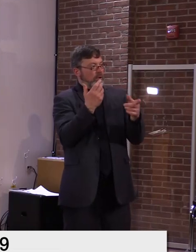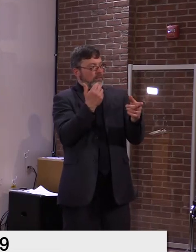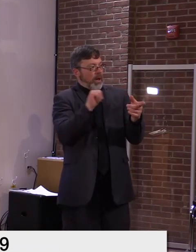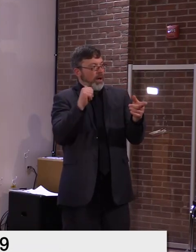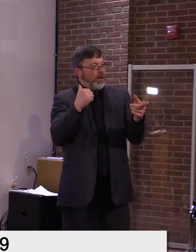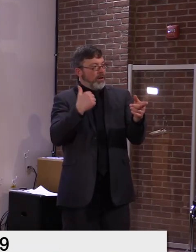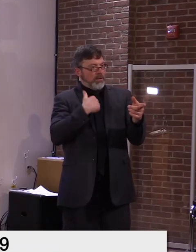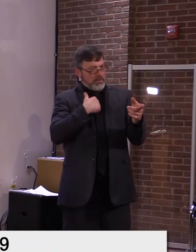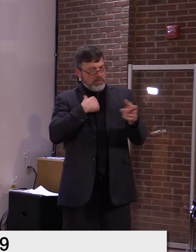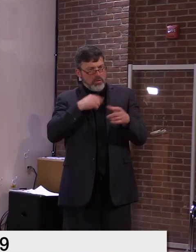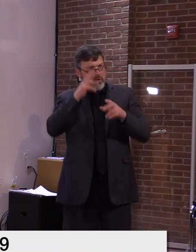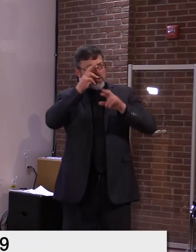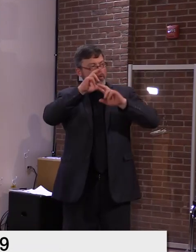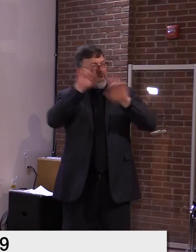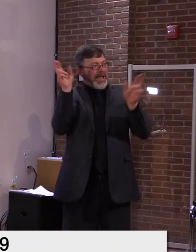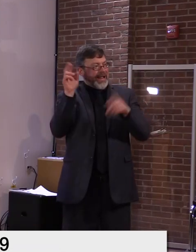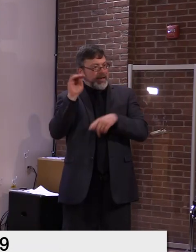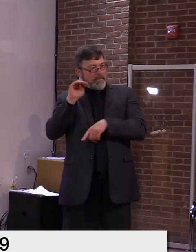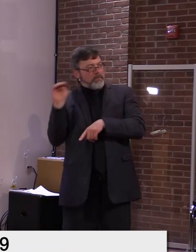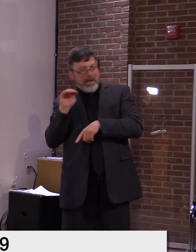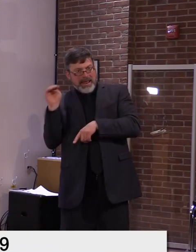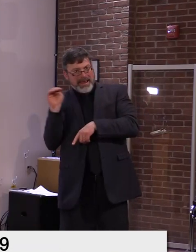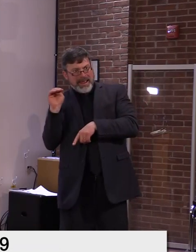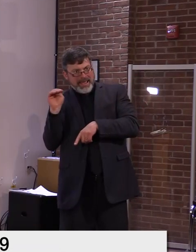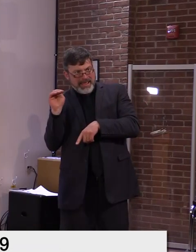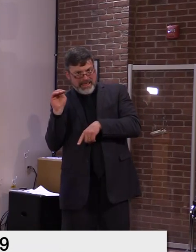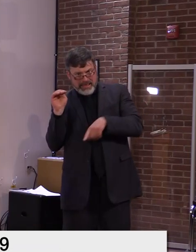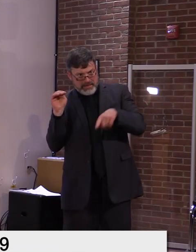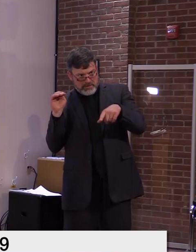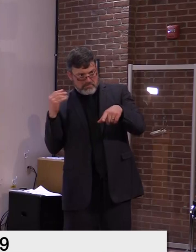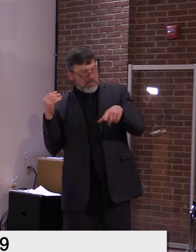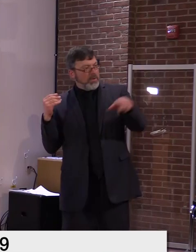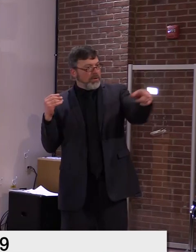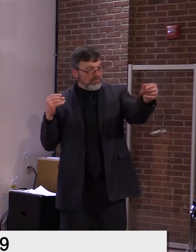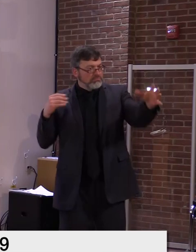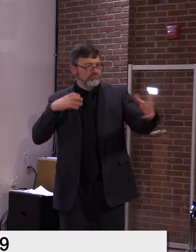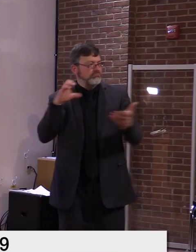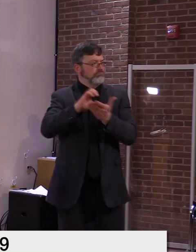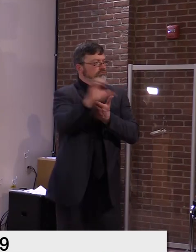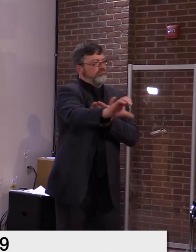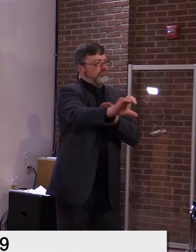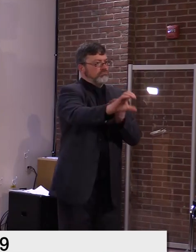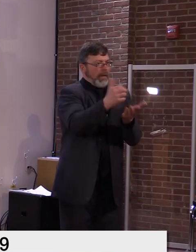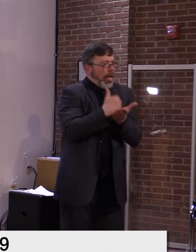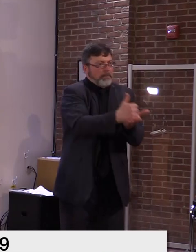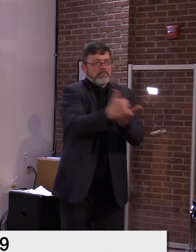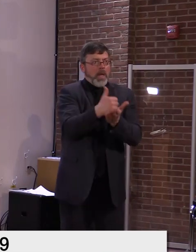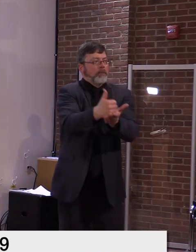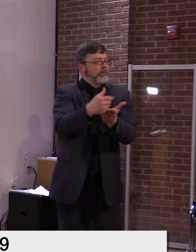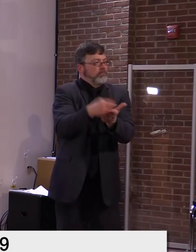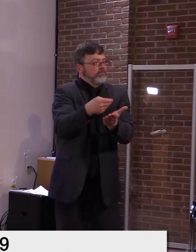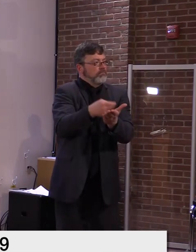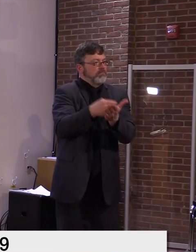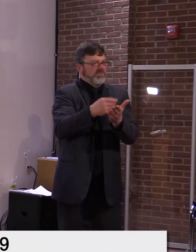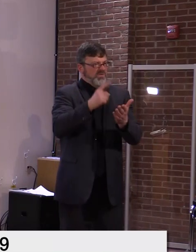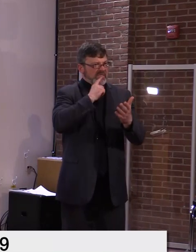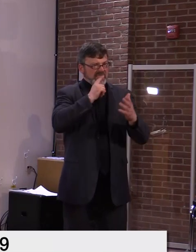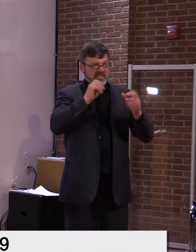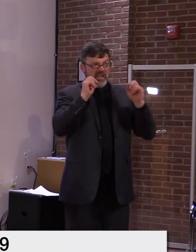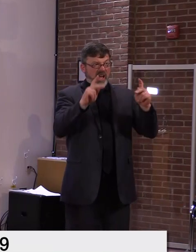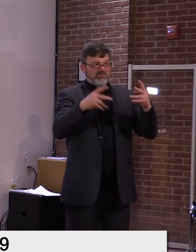funds to provide for that. So I think, again, there's a lot of opportunity if you think creatively about